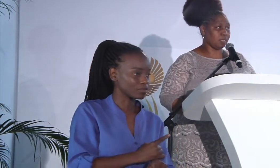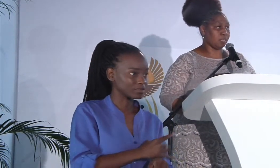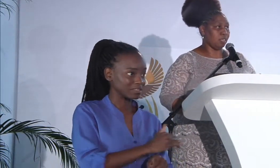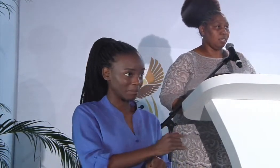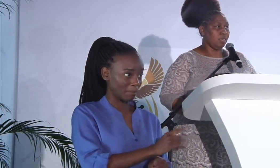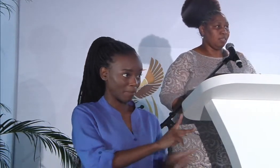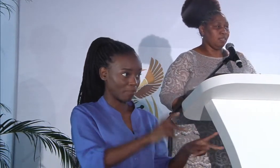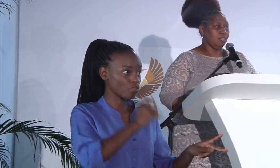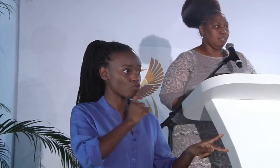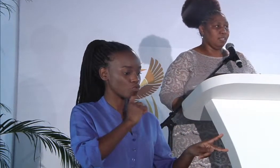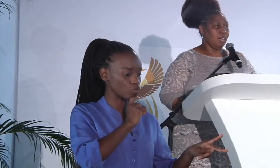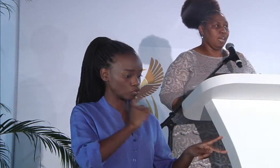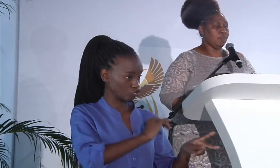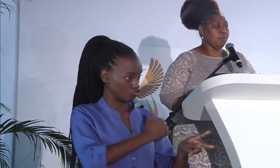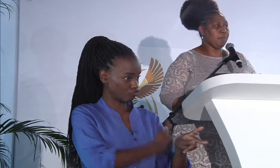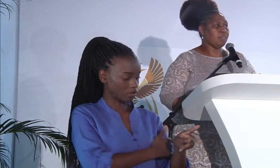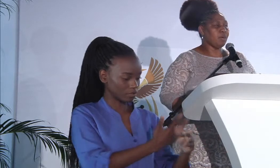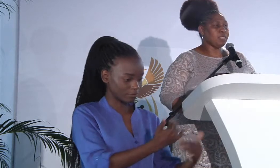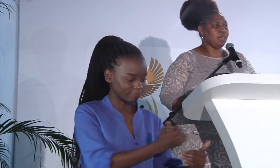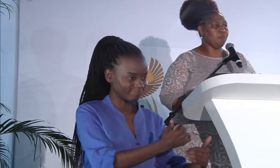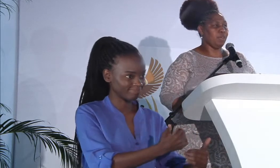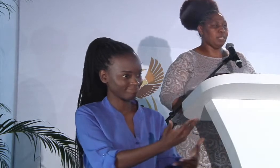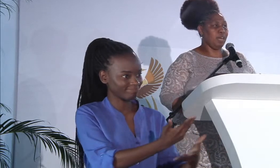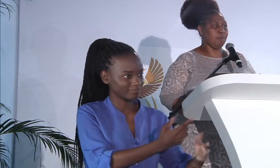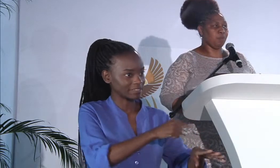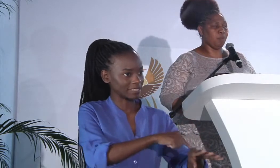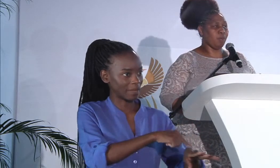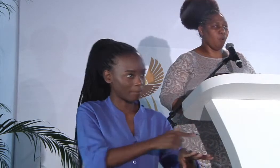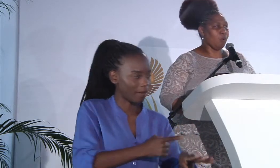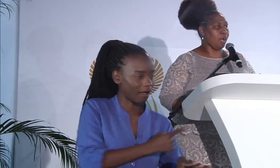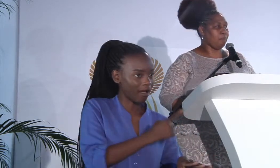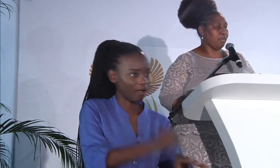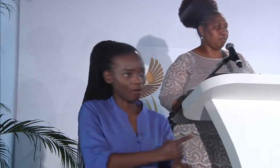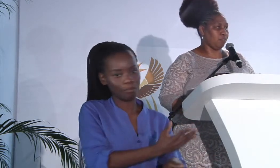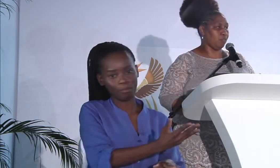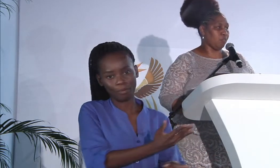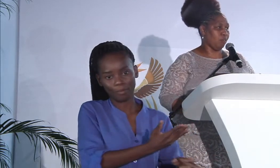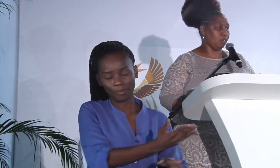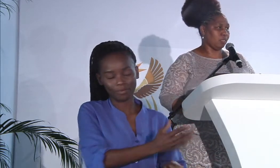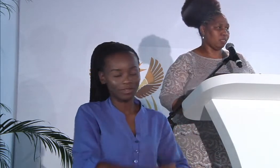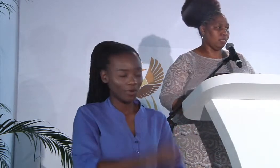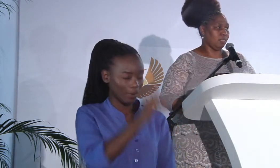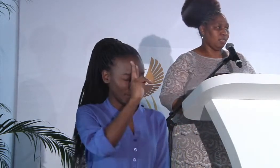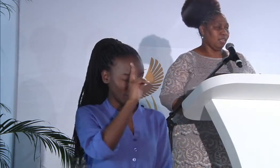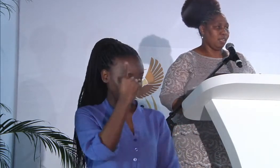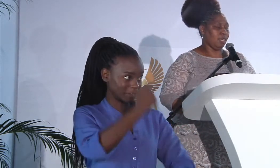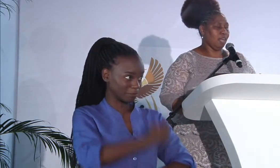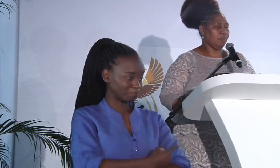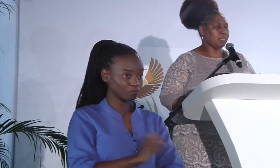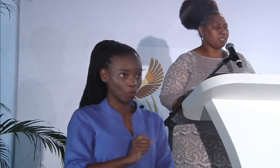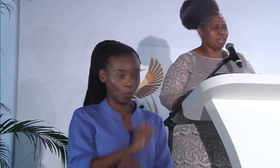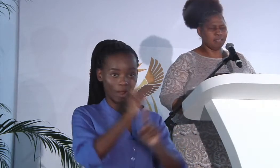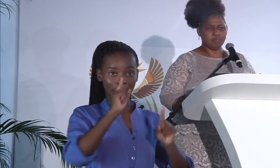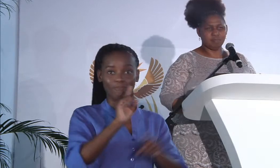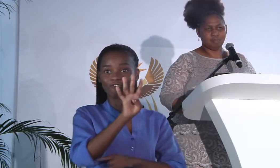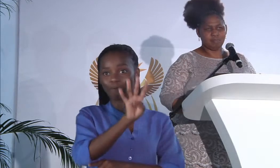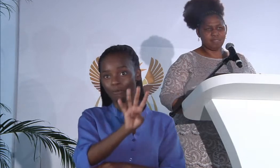drugs. I remember the one time we woke up at 4 o'clock in